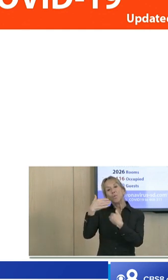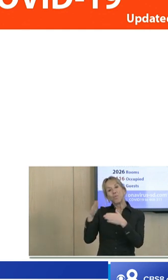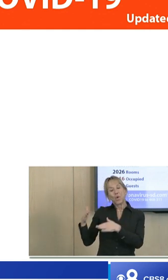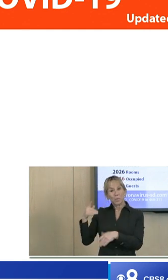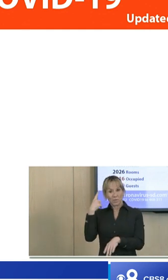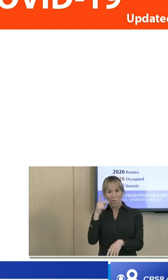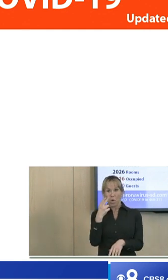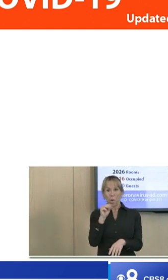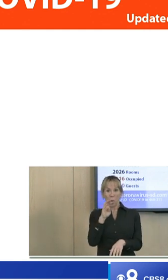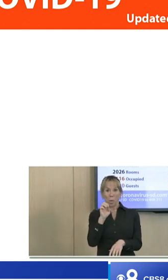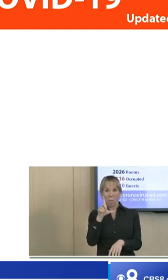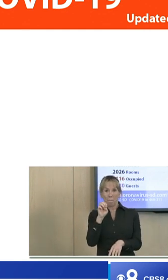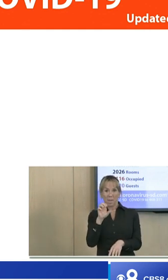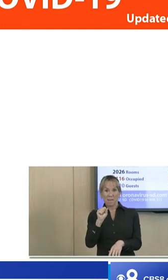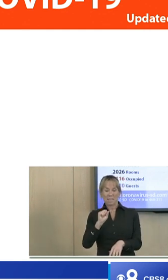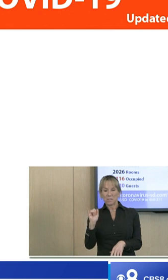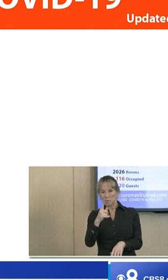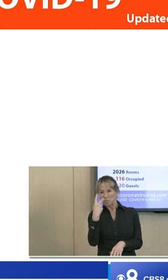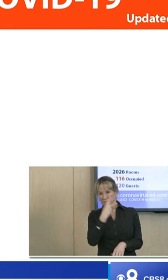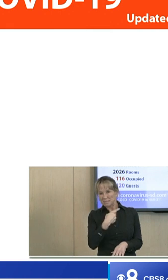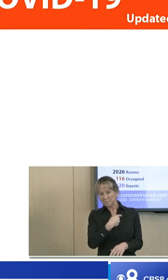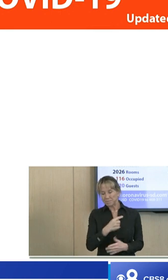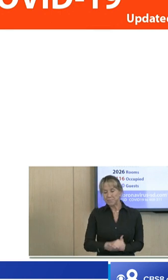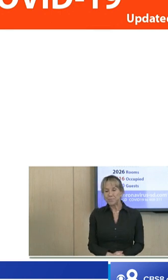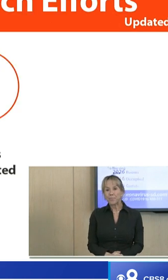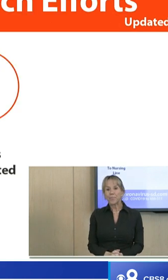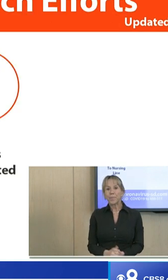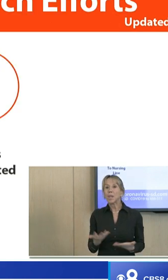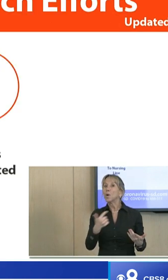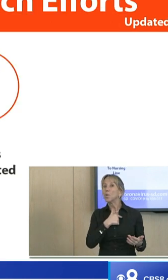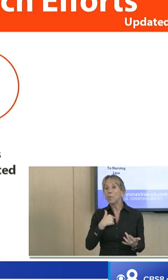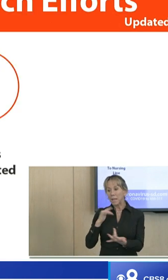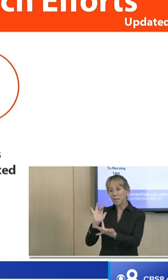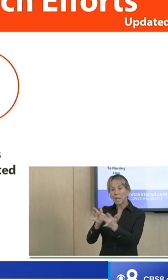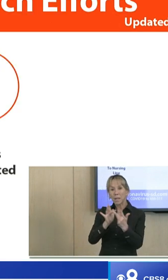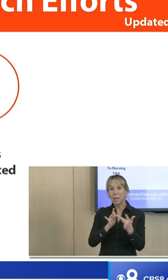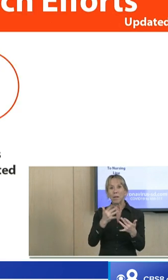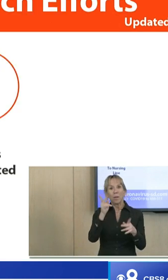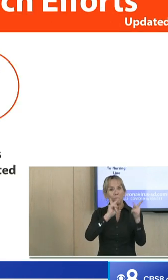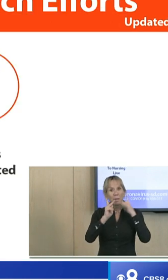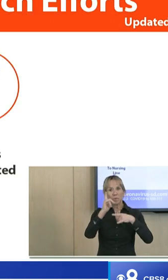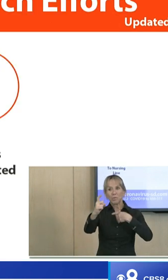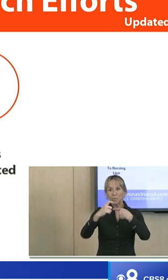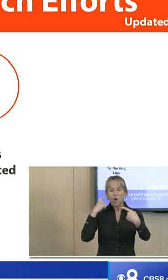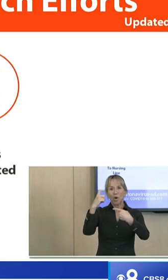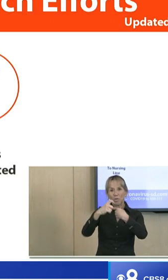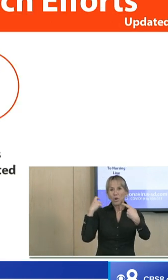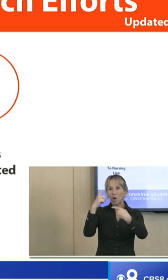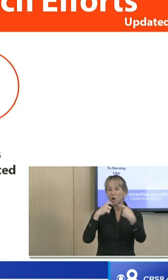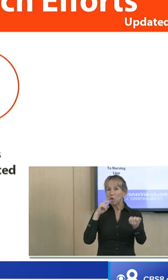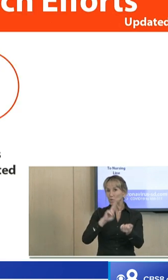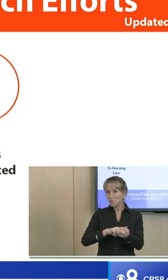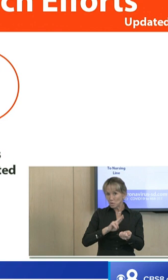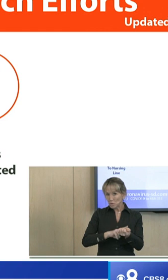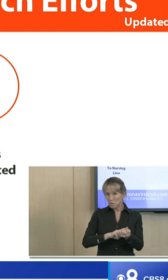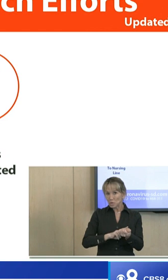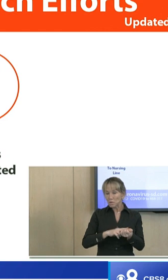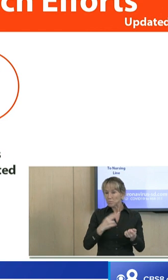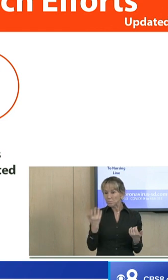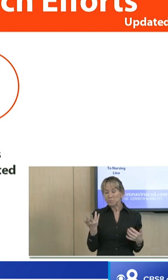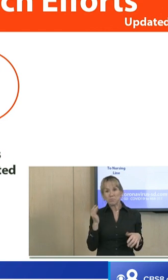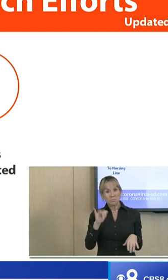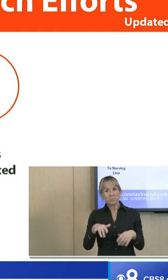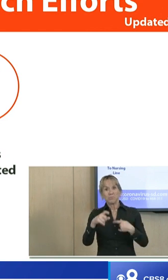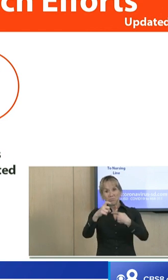see an uptick there. Our outreach efforts, our calls to the nurse line continue to increase. Our epi-related calls from our